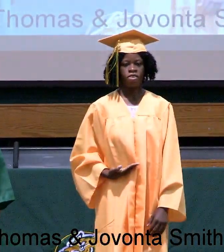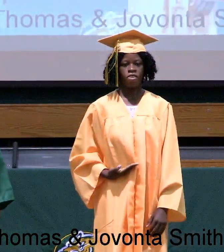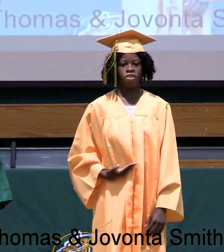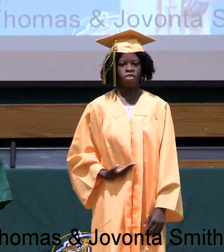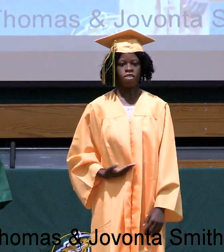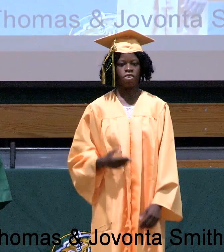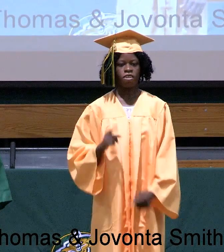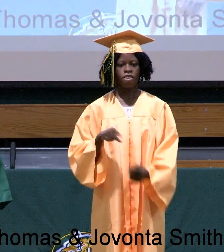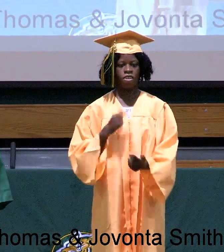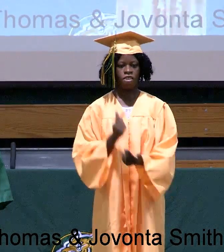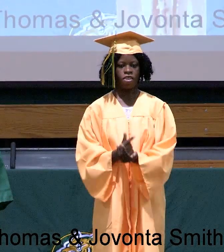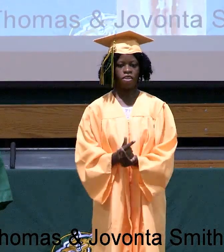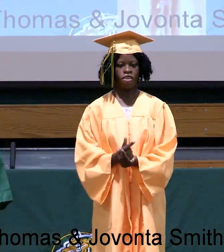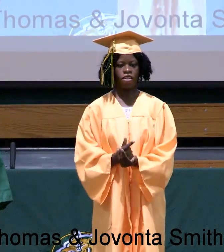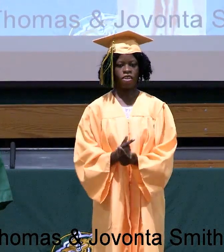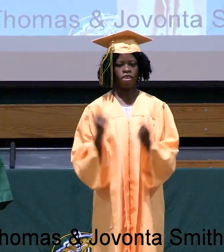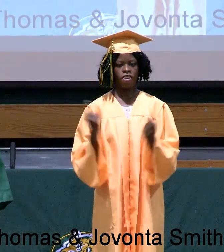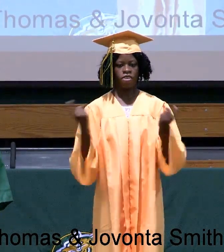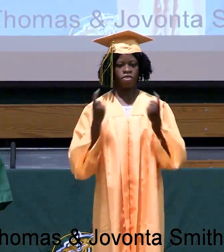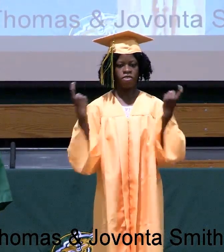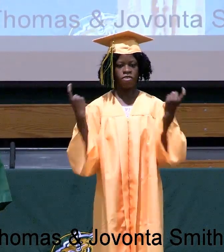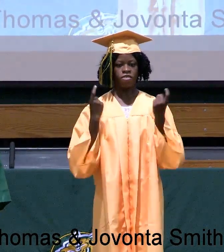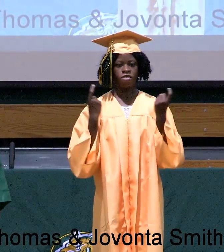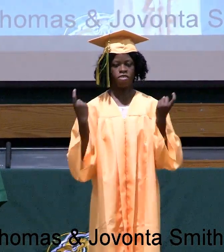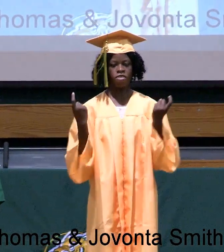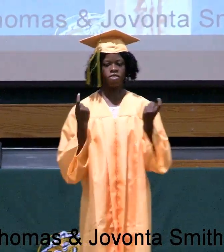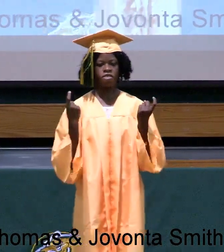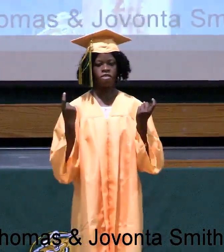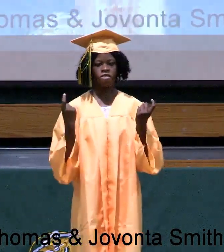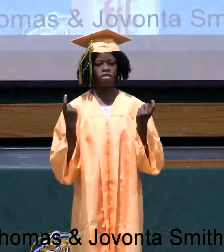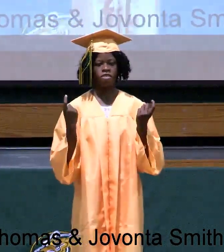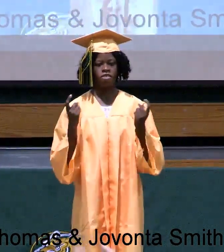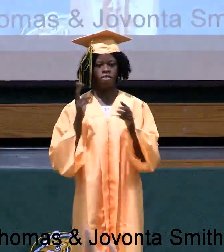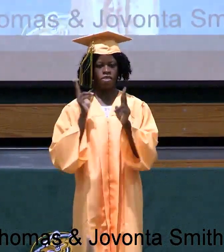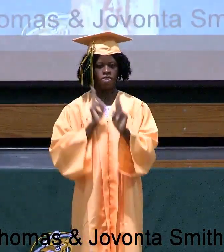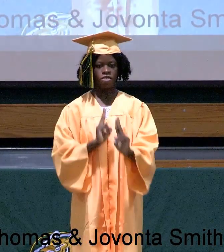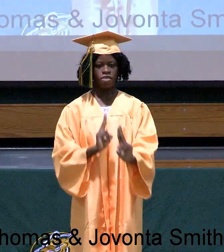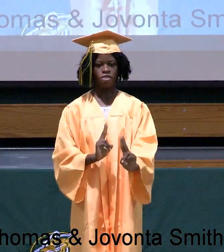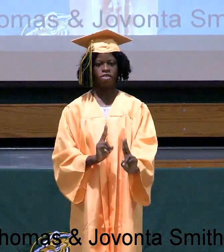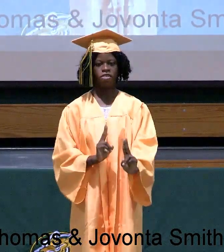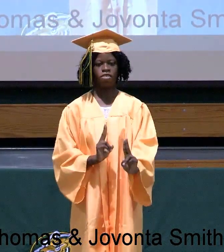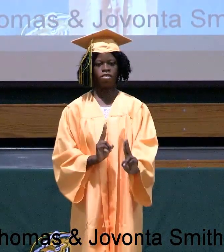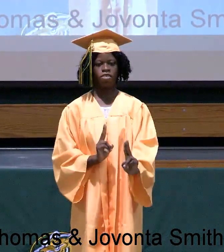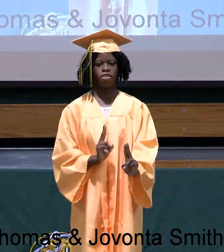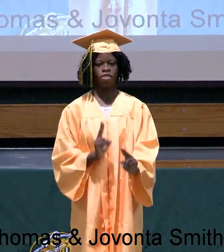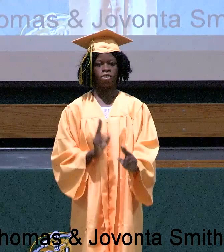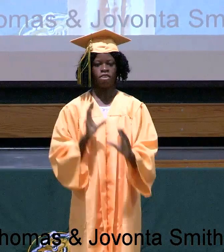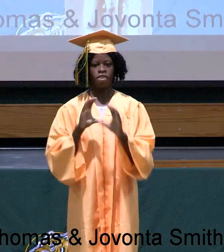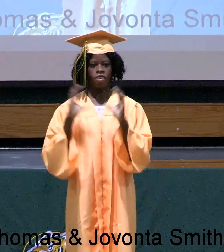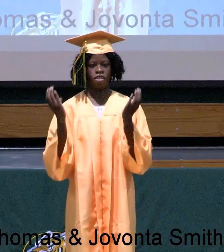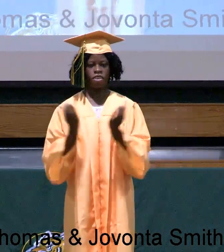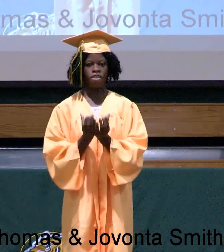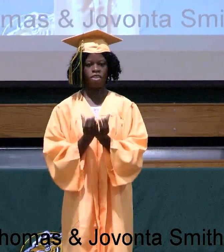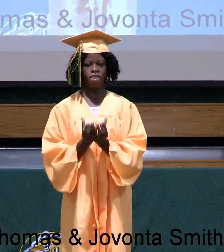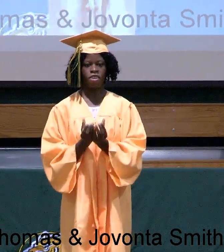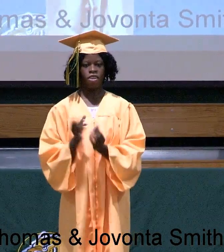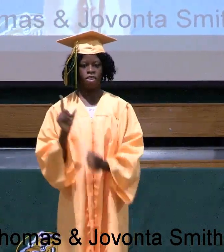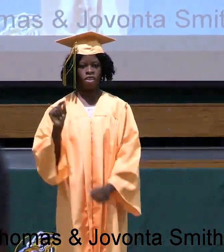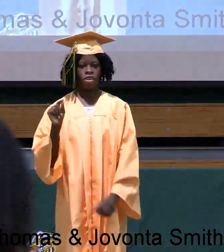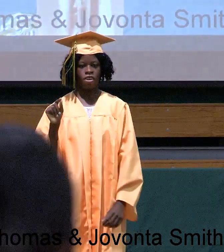Welcome to the graduation ceremony honoring the class